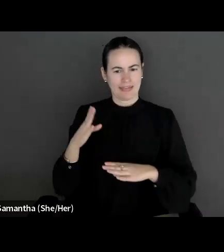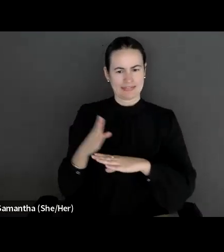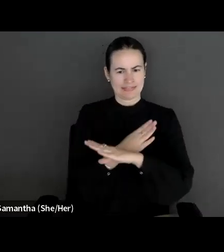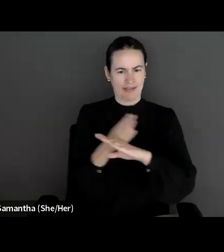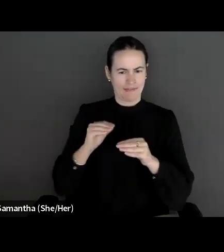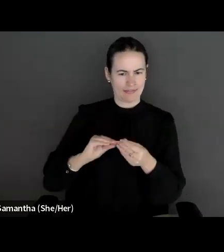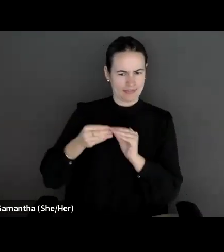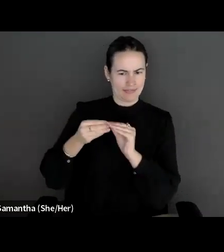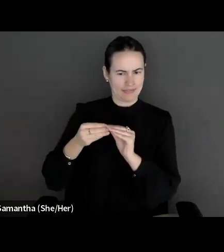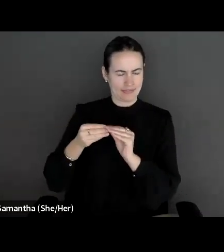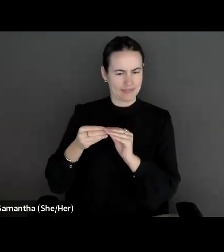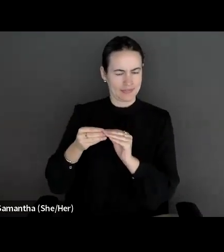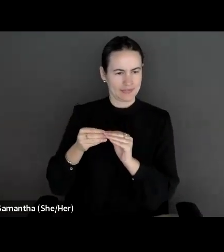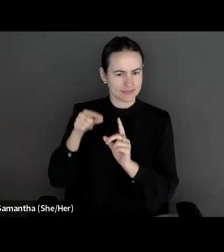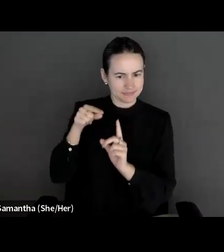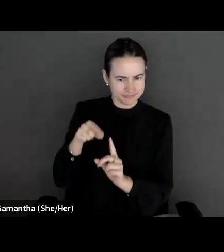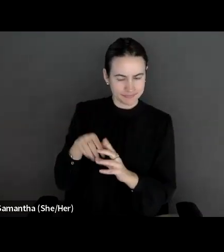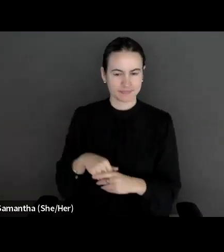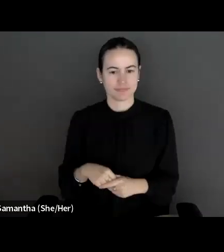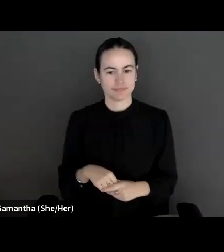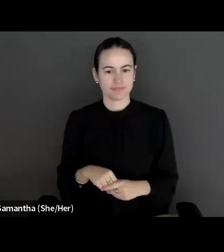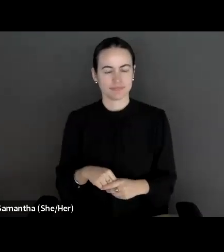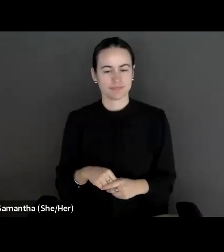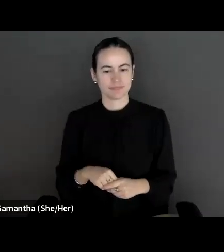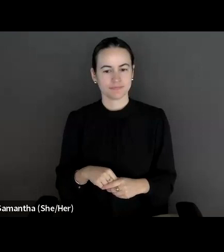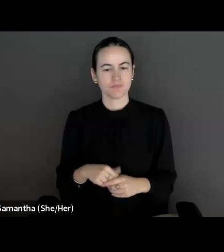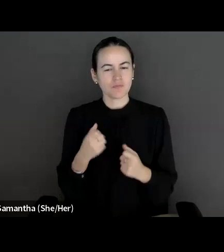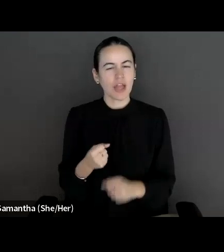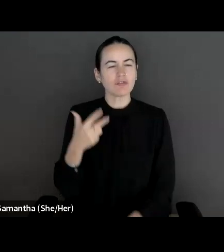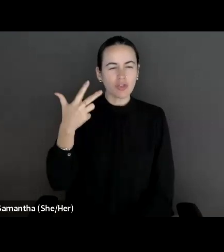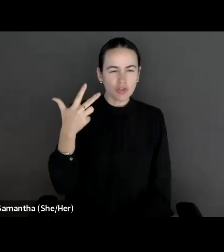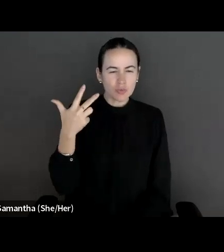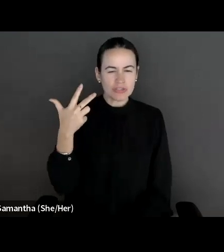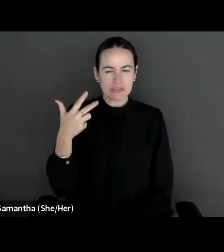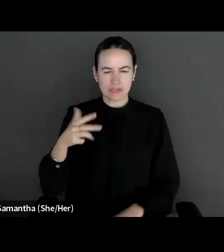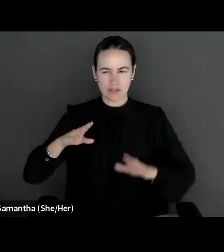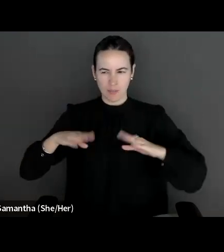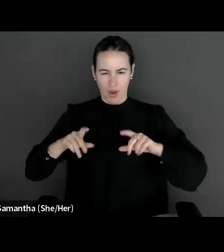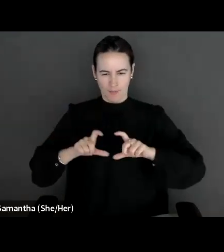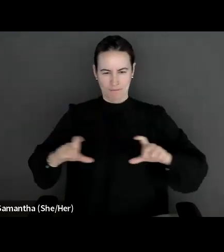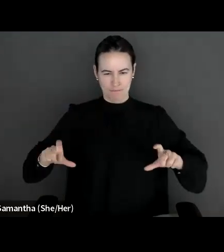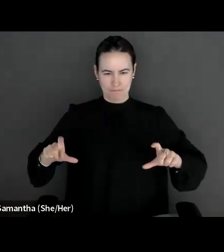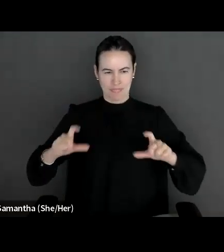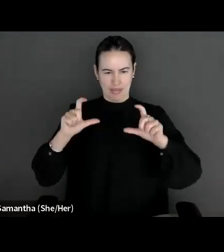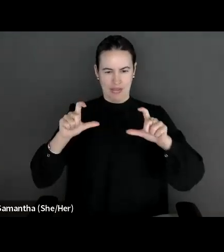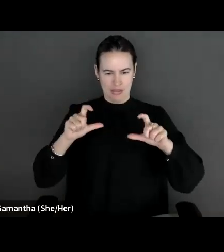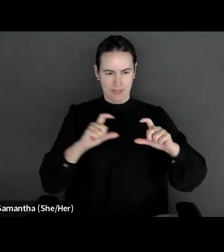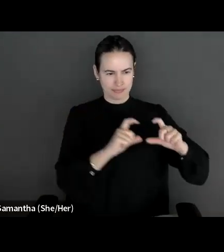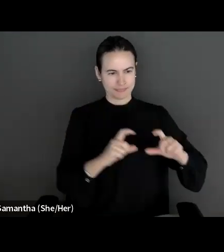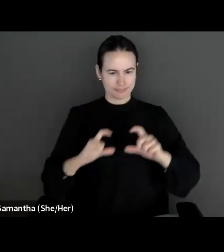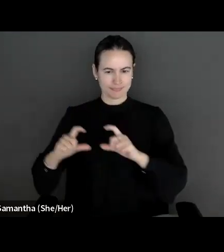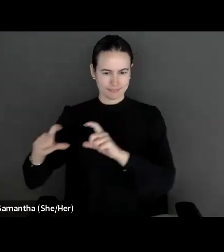we should also think about 3 other aspects, which are at the bottom here in the 3 black boxes. And this